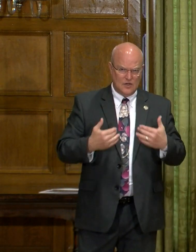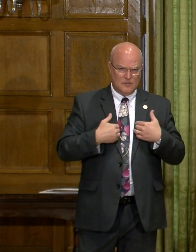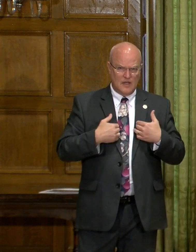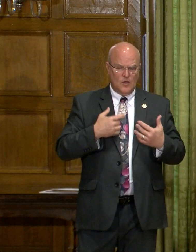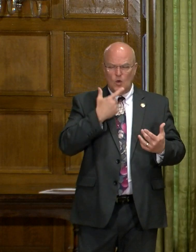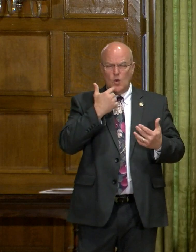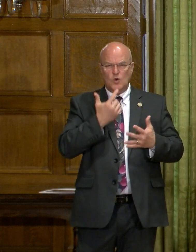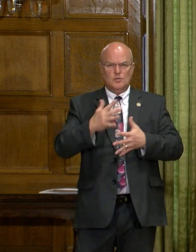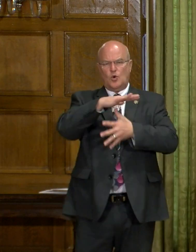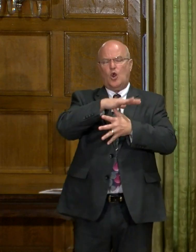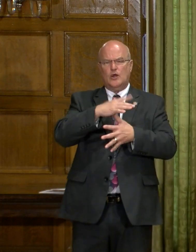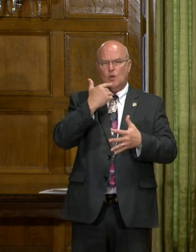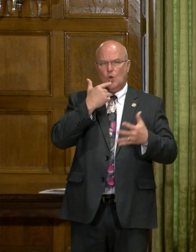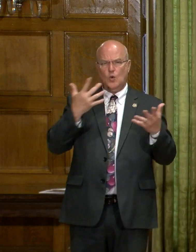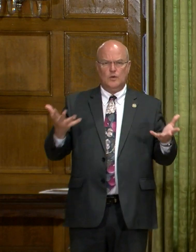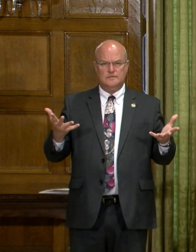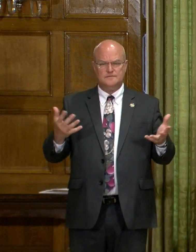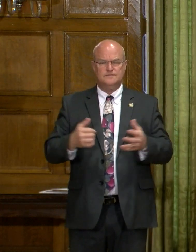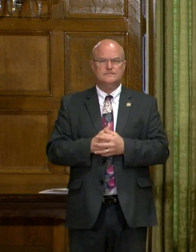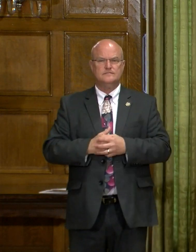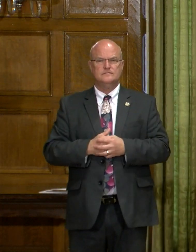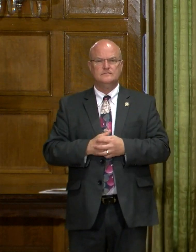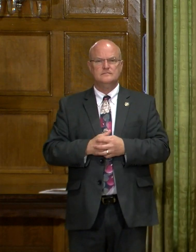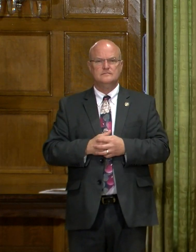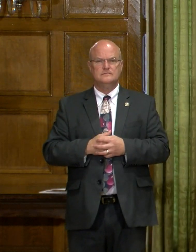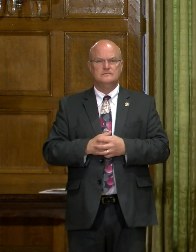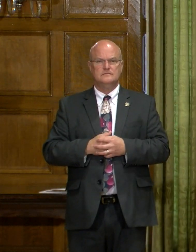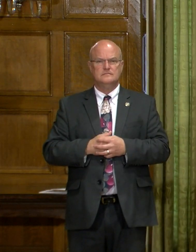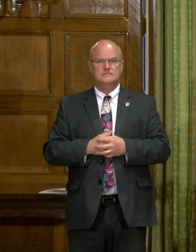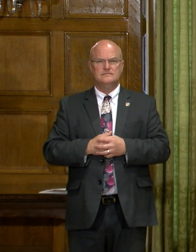symptoms, or who gets the priority?